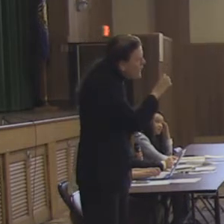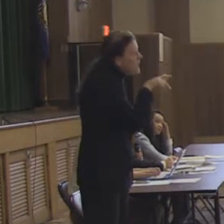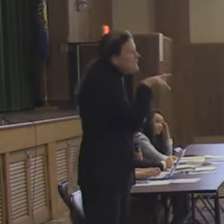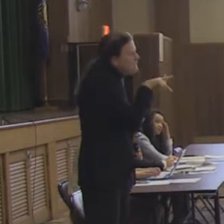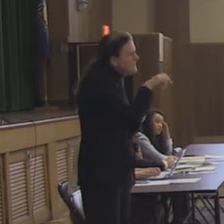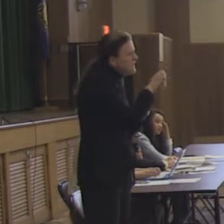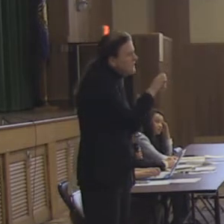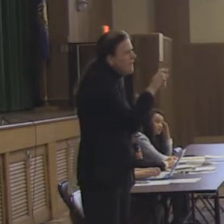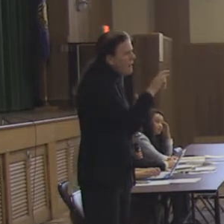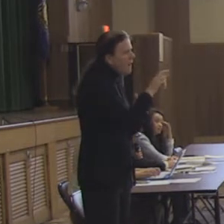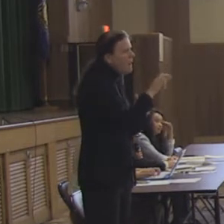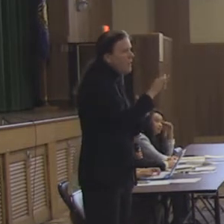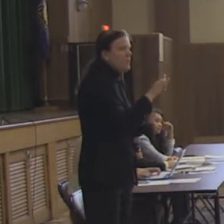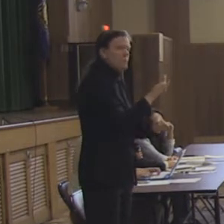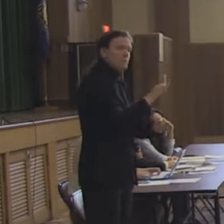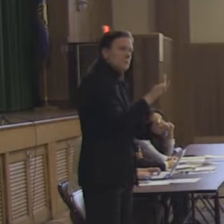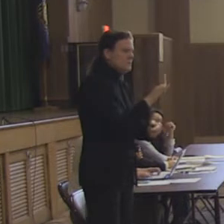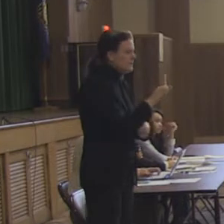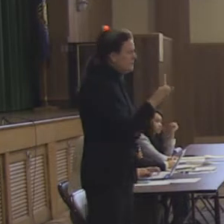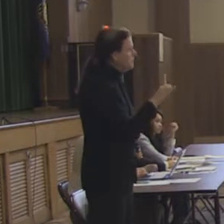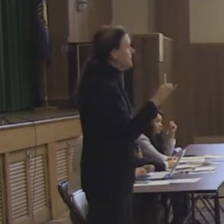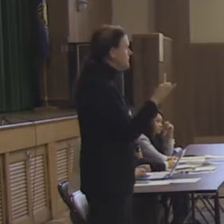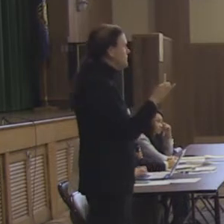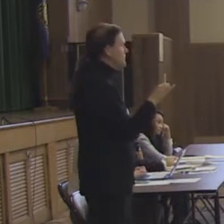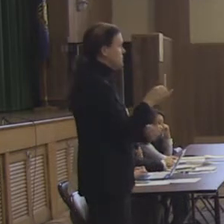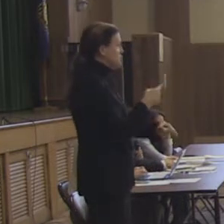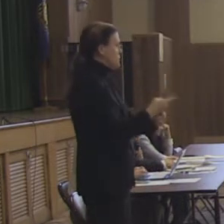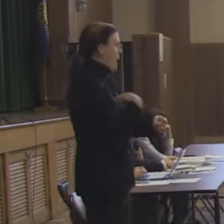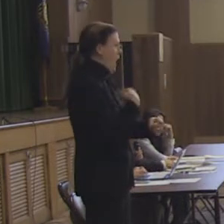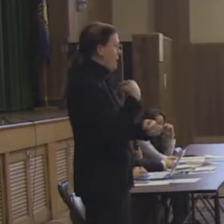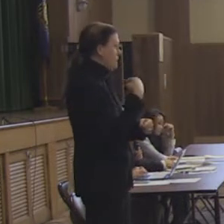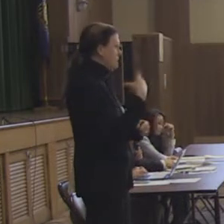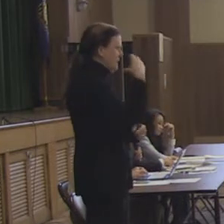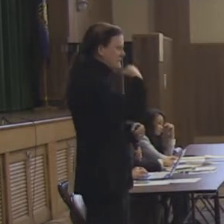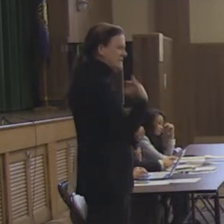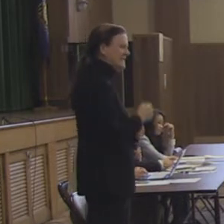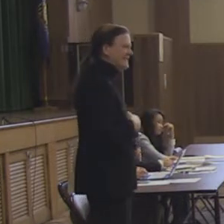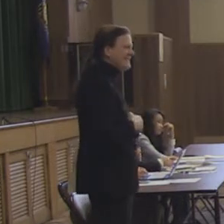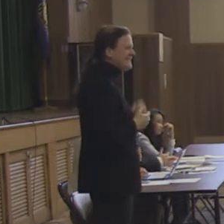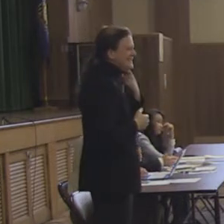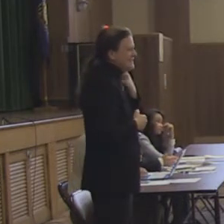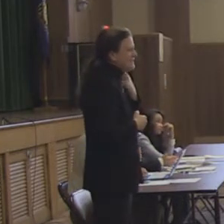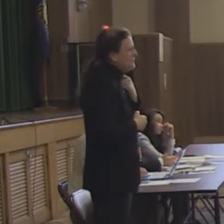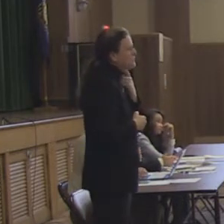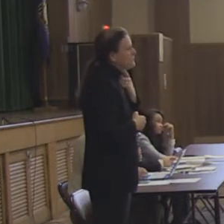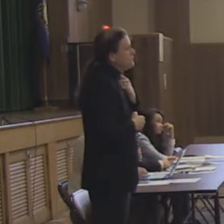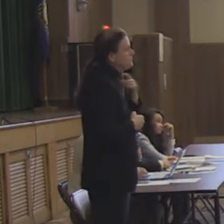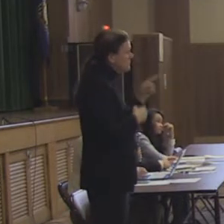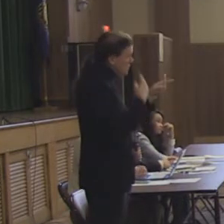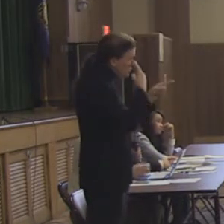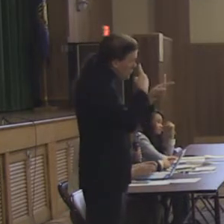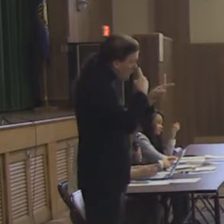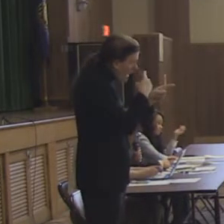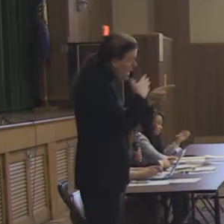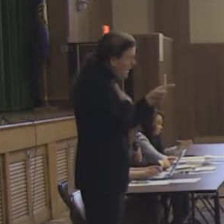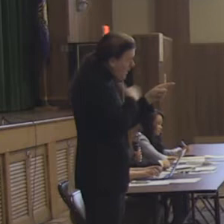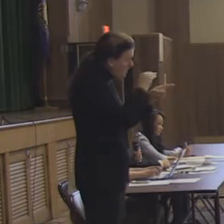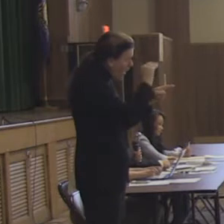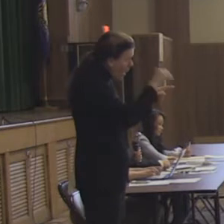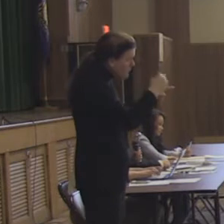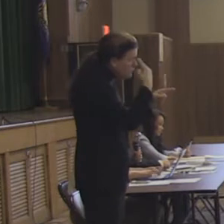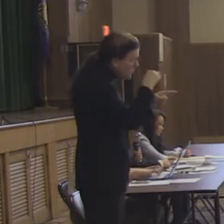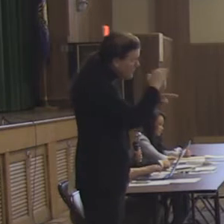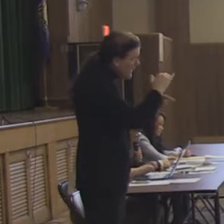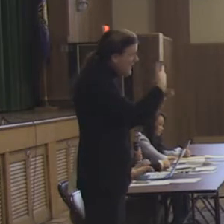Perry, Perry. Okay. And if you could, if it's possible to get my office any of that